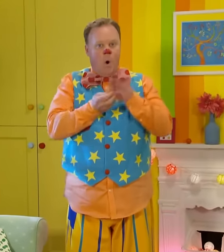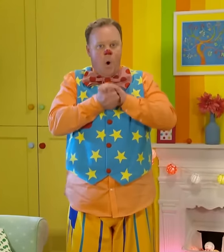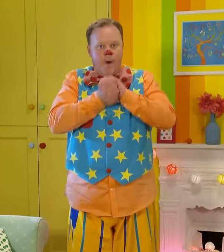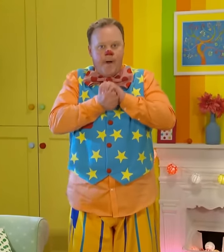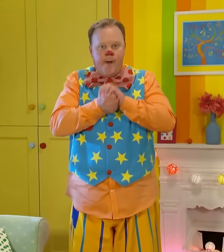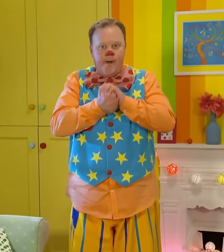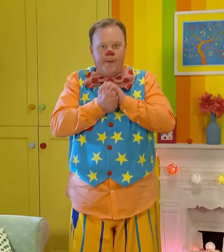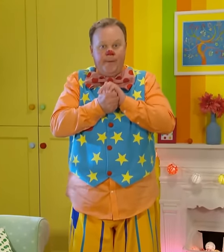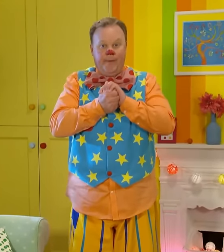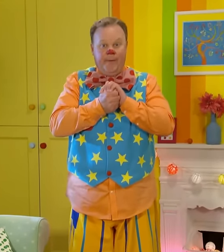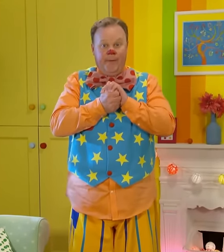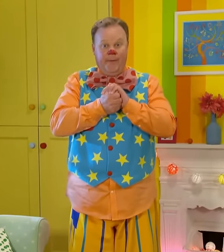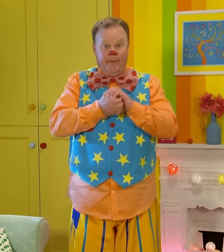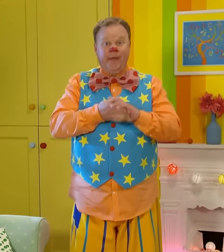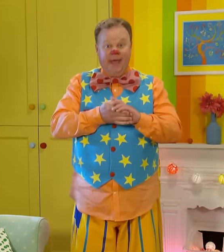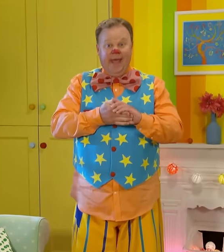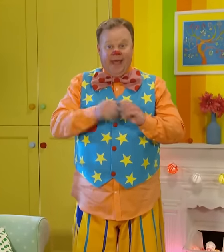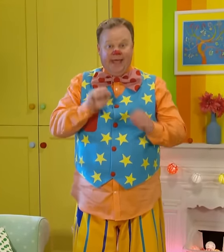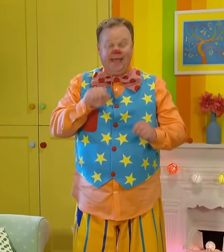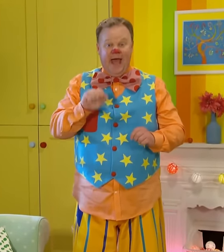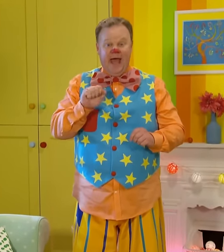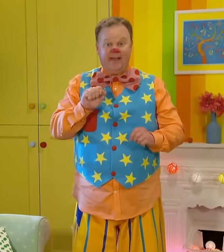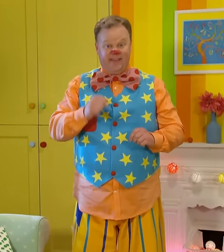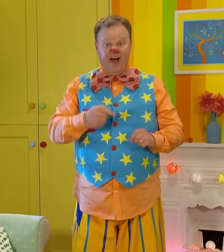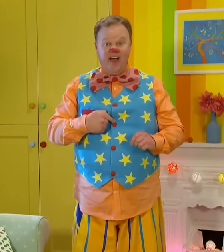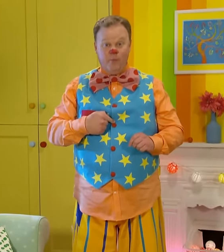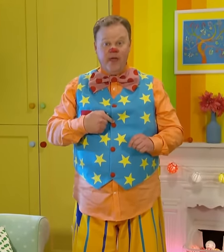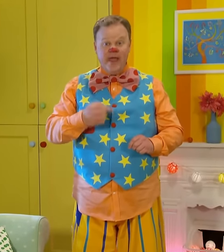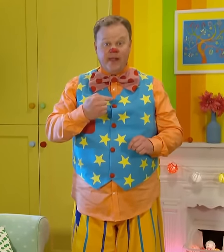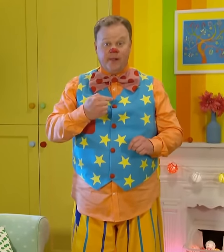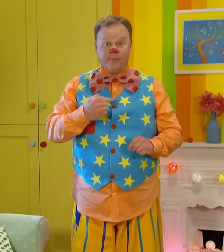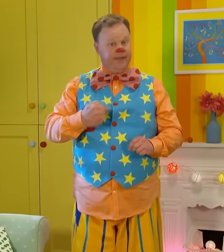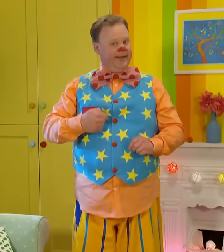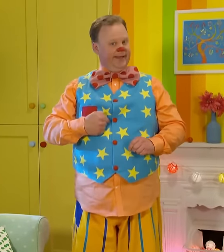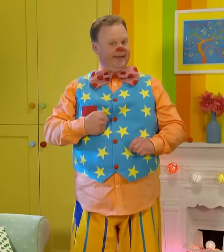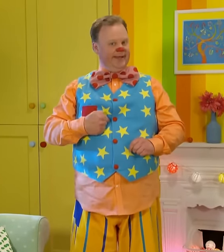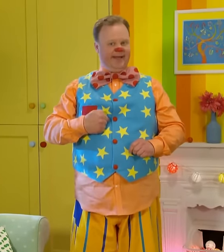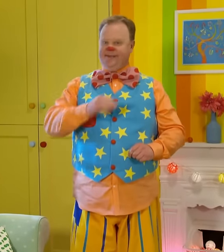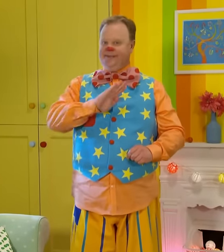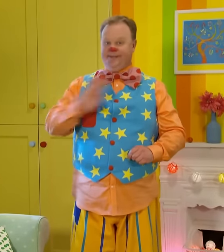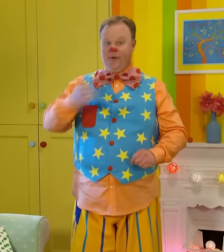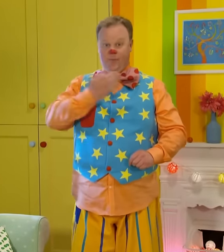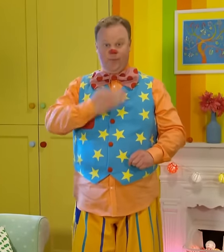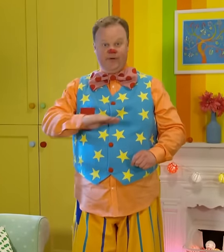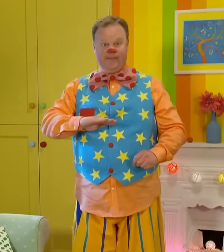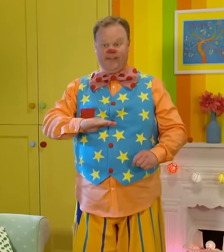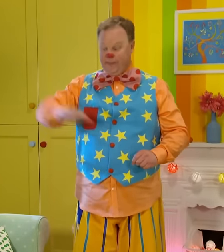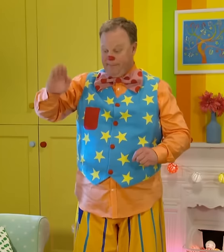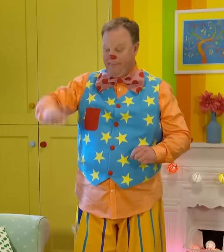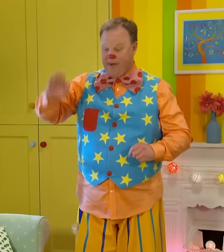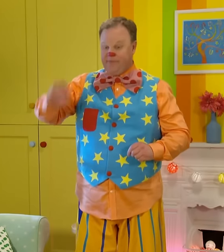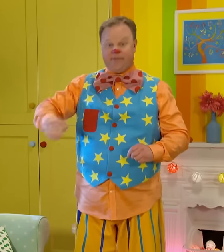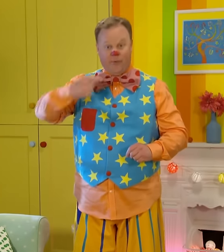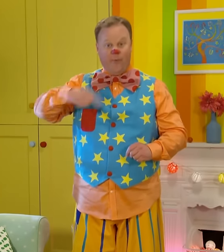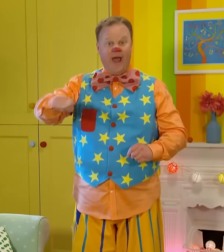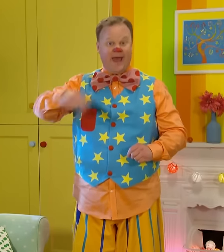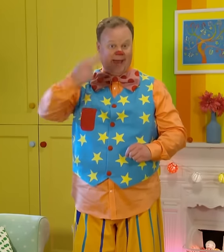Mr. Tumble. Yes, I will. I don't want it to bounce away